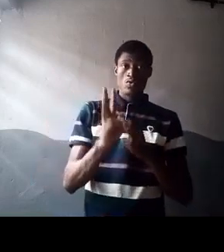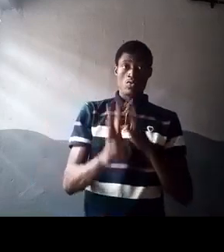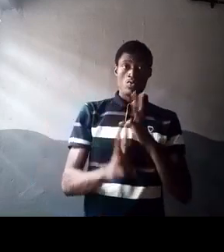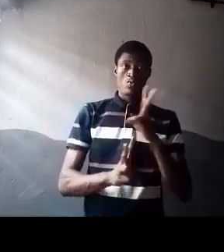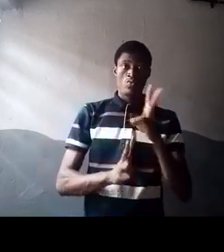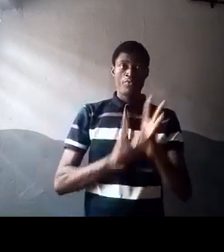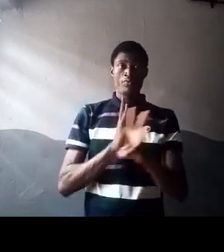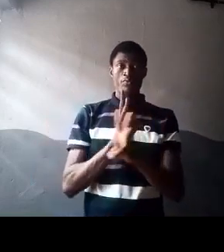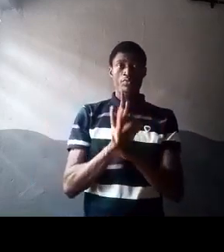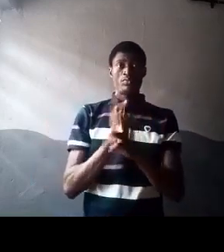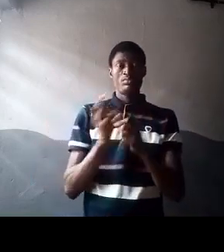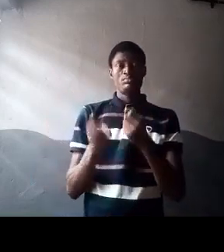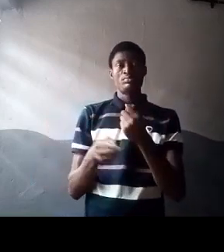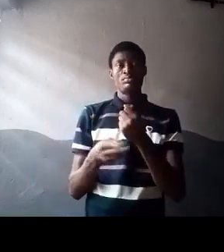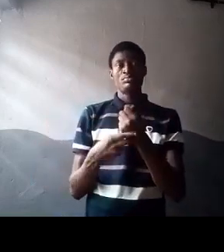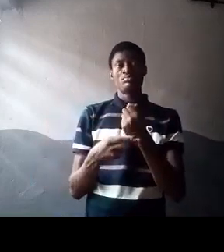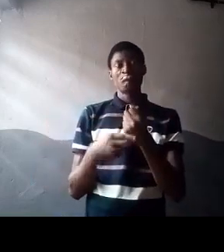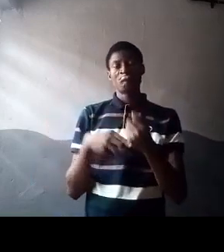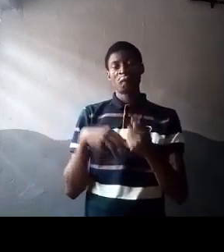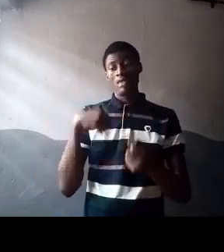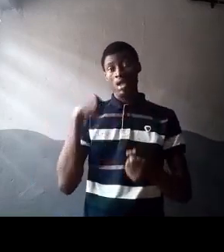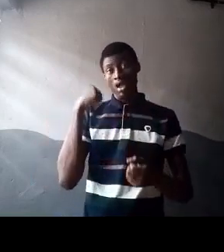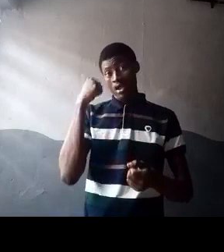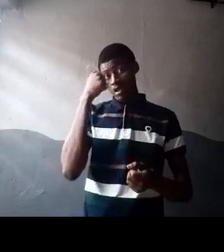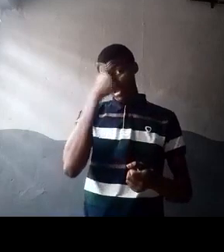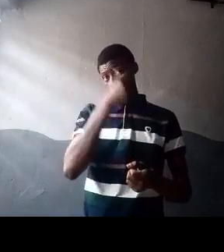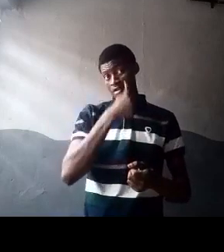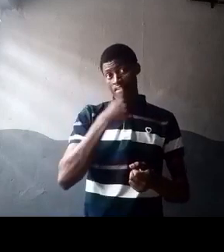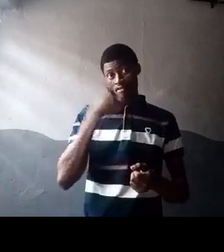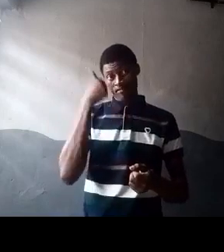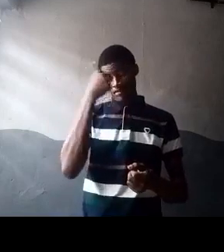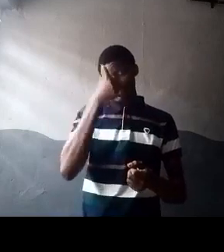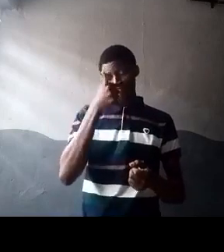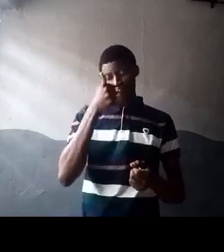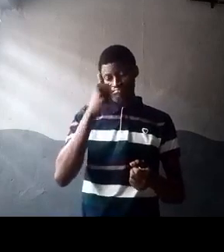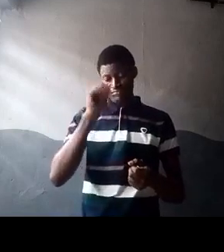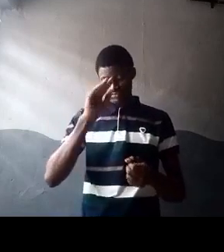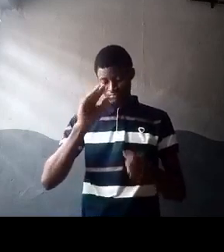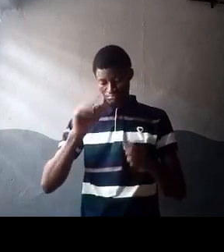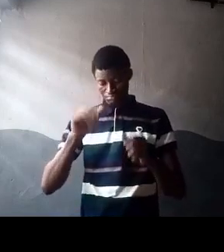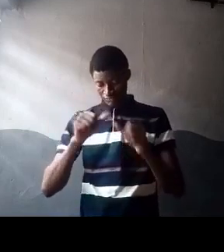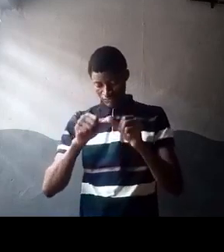Africa is, you continue, you give those figures,